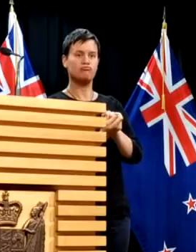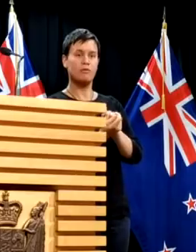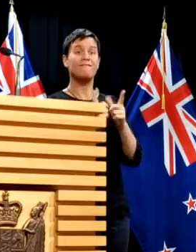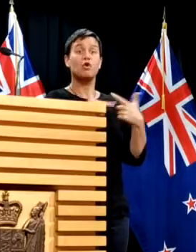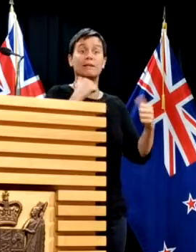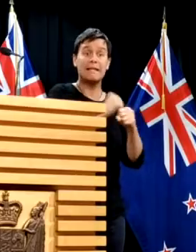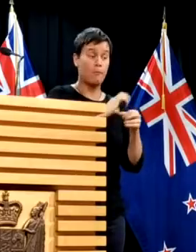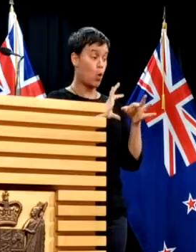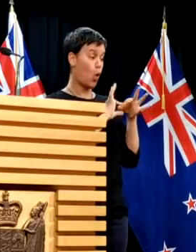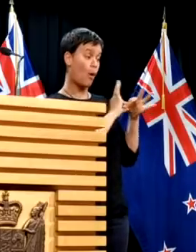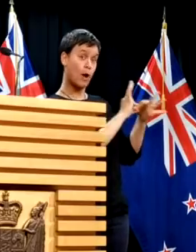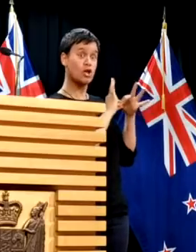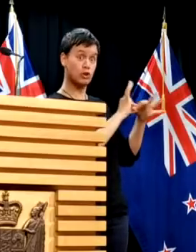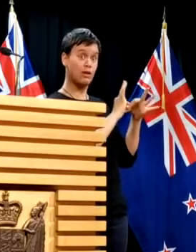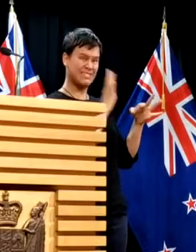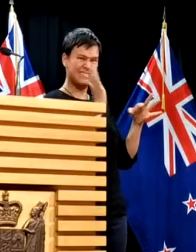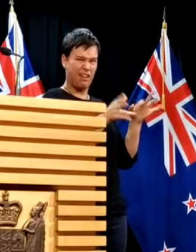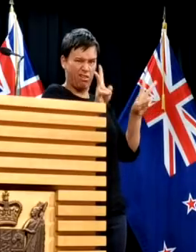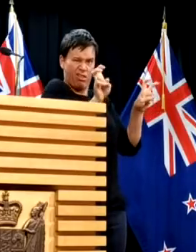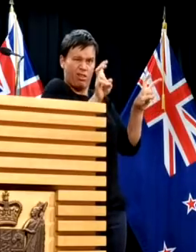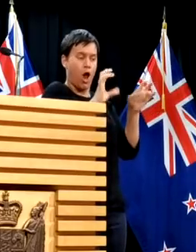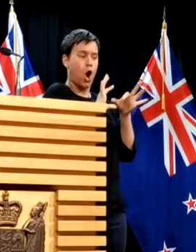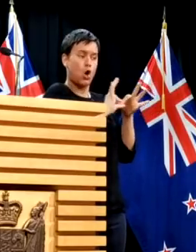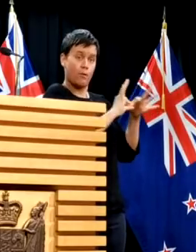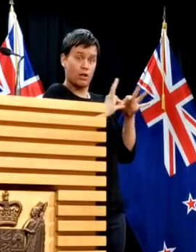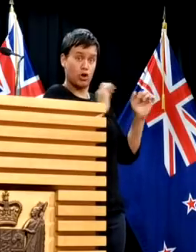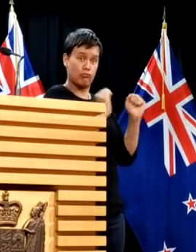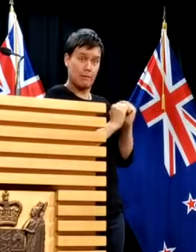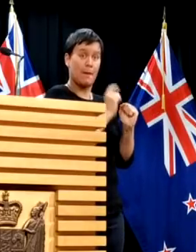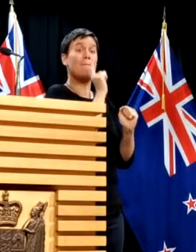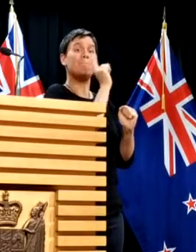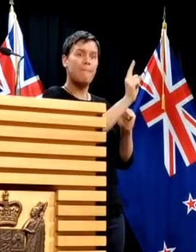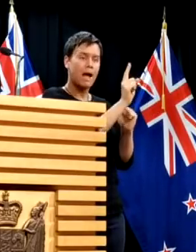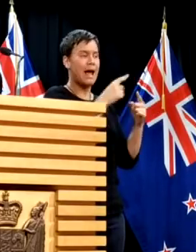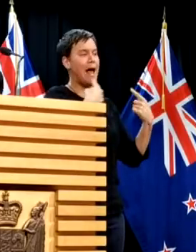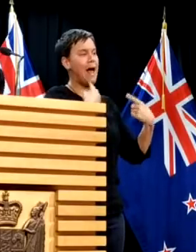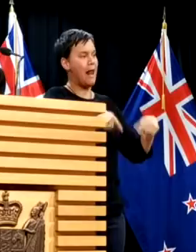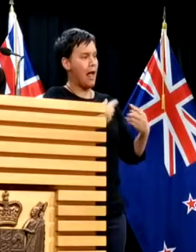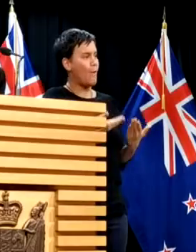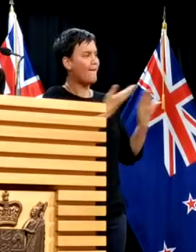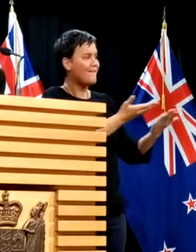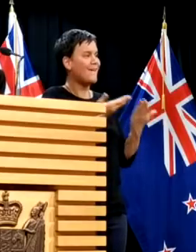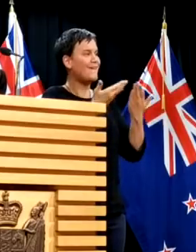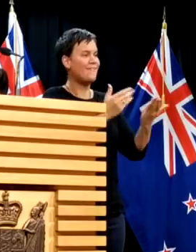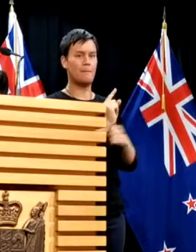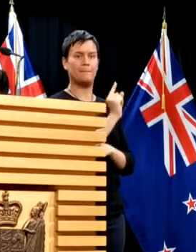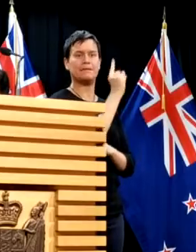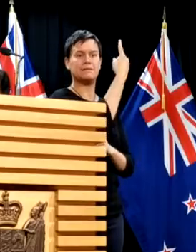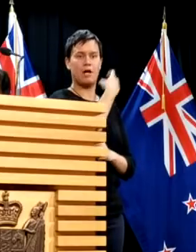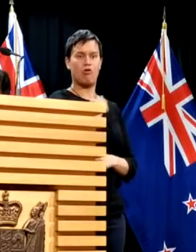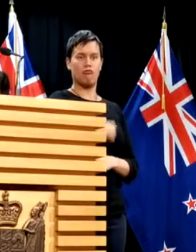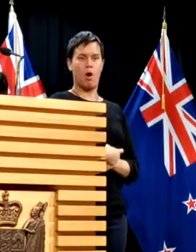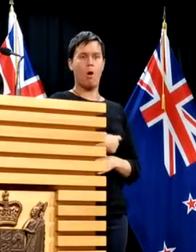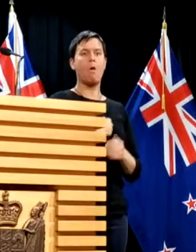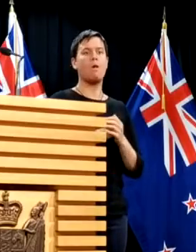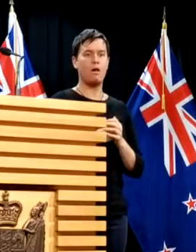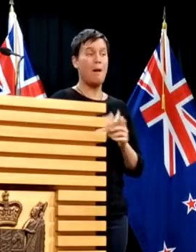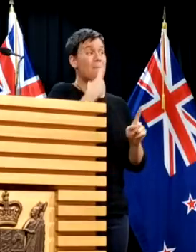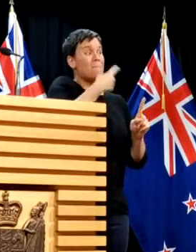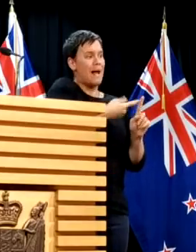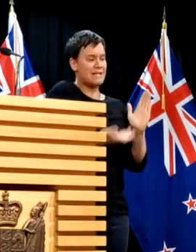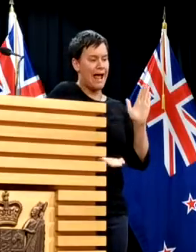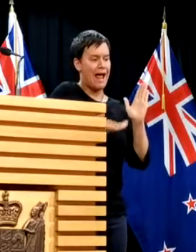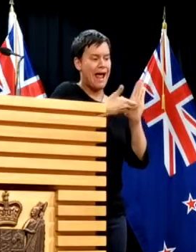brings extra cooperation on those key areas. And then we've allowed ourselves the space to work in these additional listed